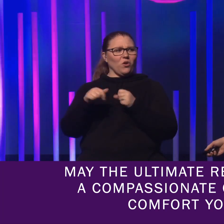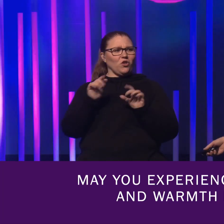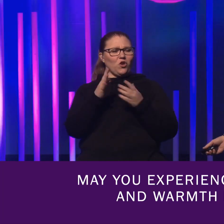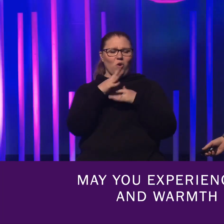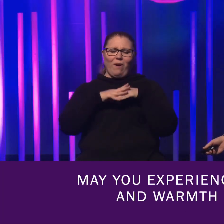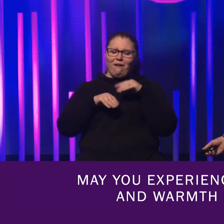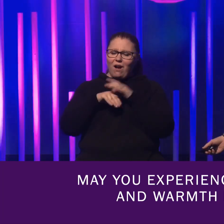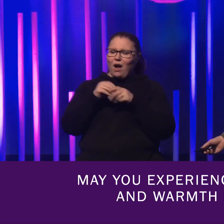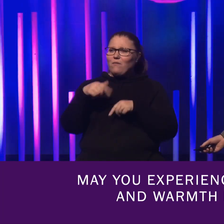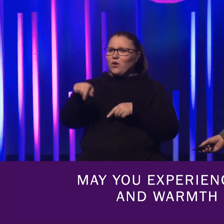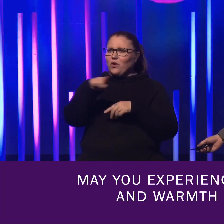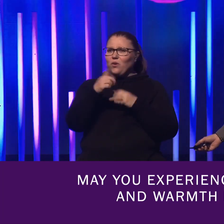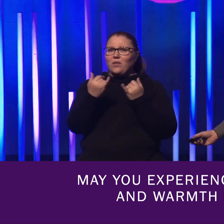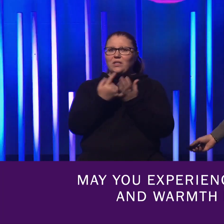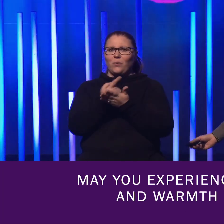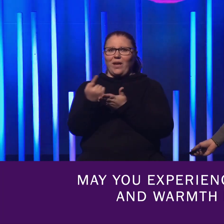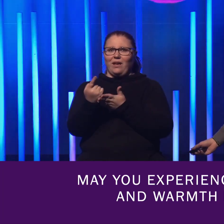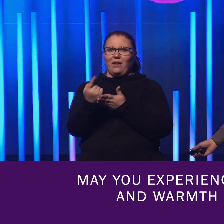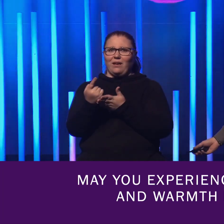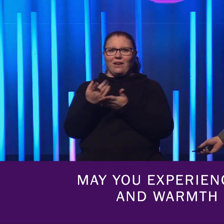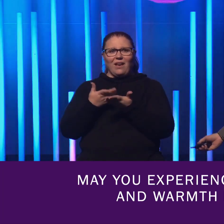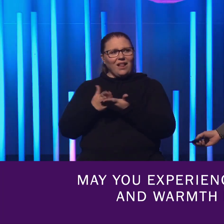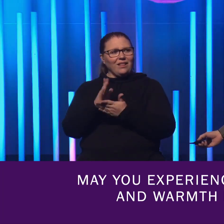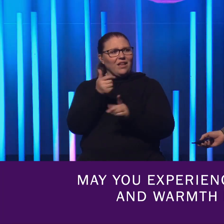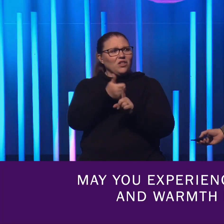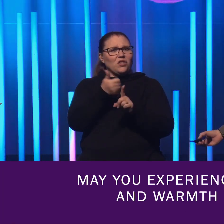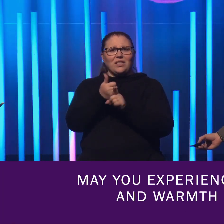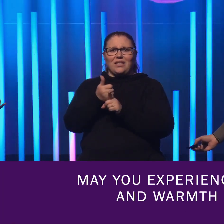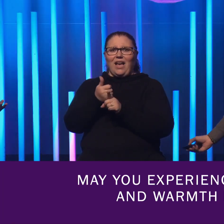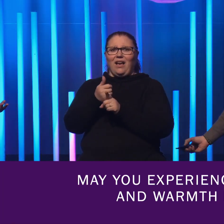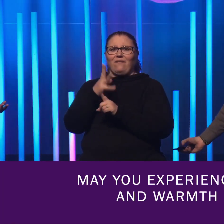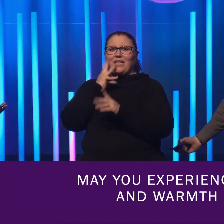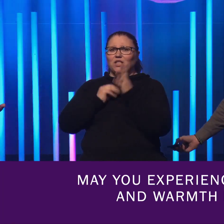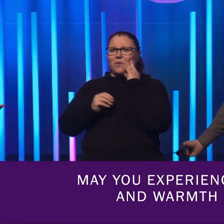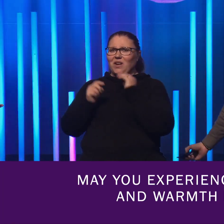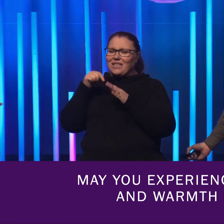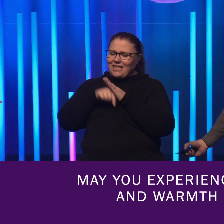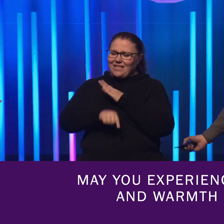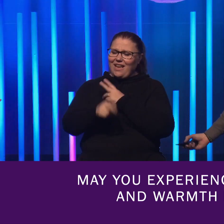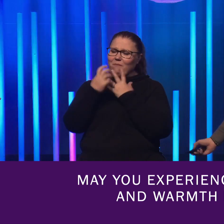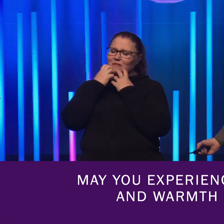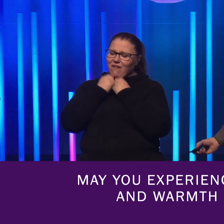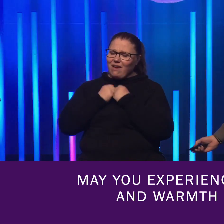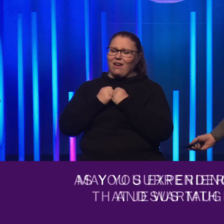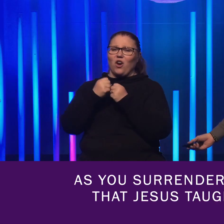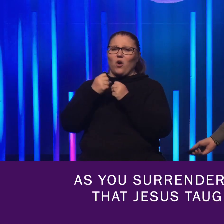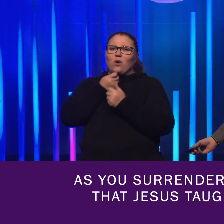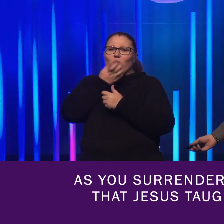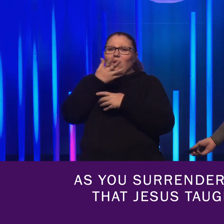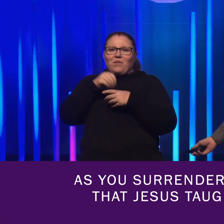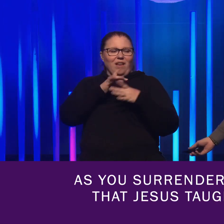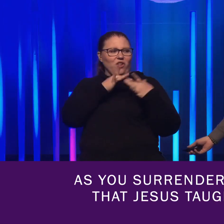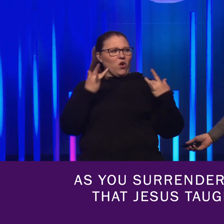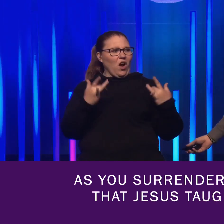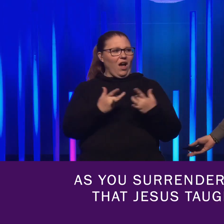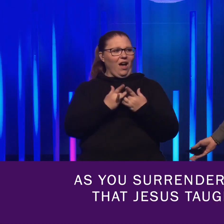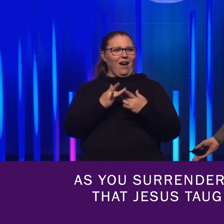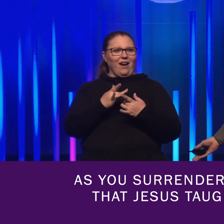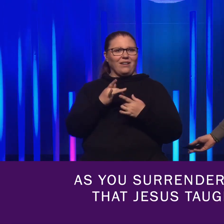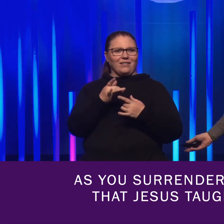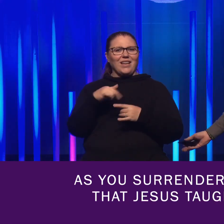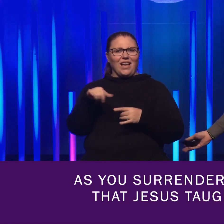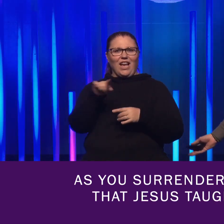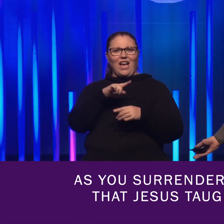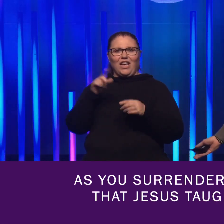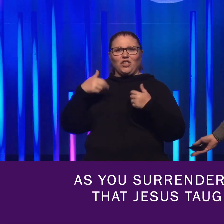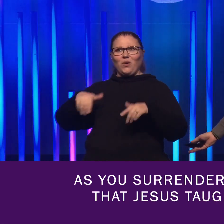week. And may you experience a depth of care and warmth in your heart as you surrender to the way of life